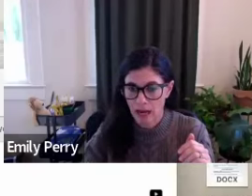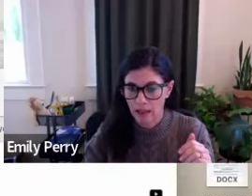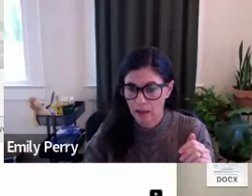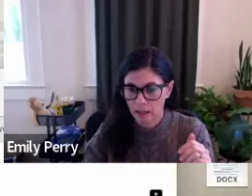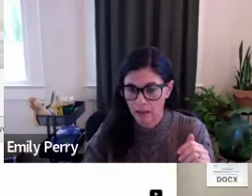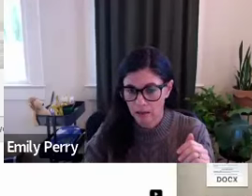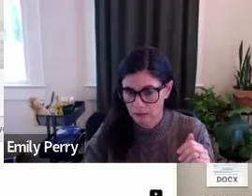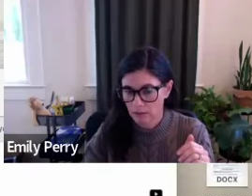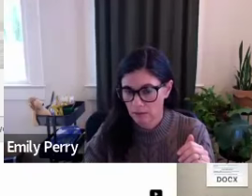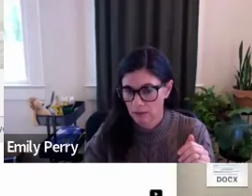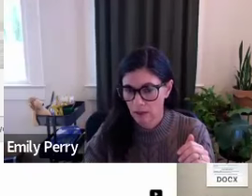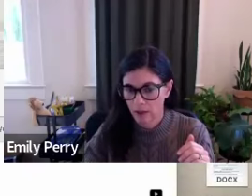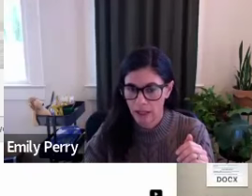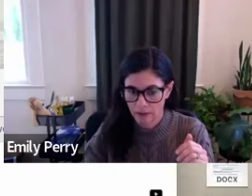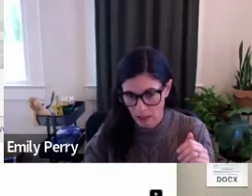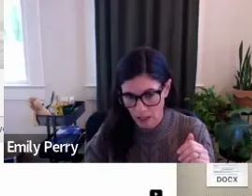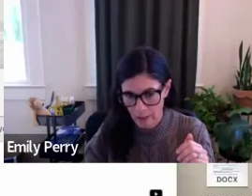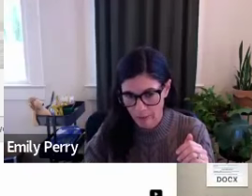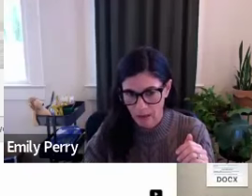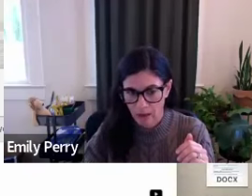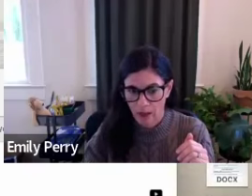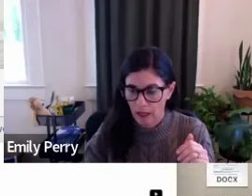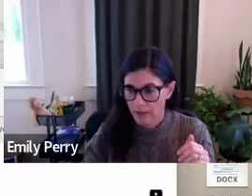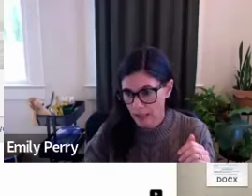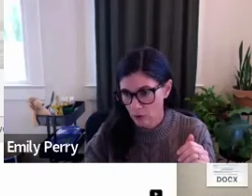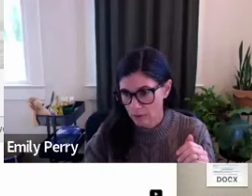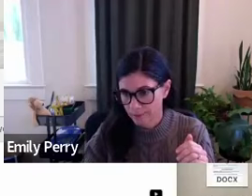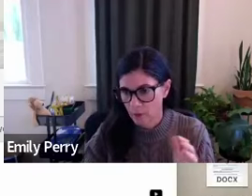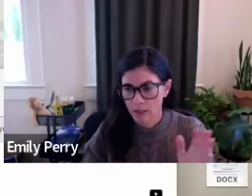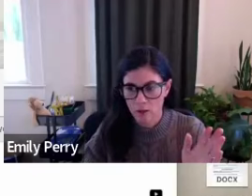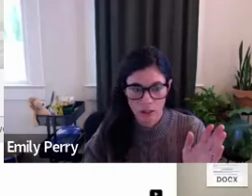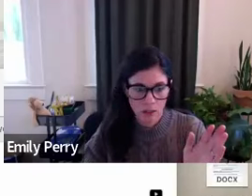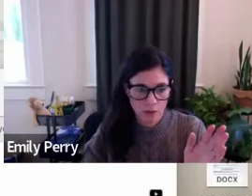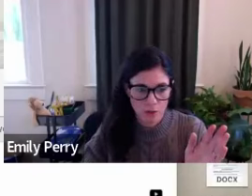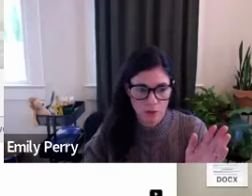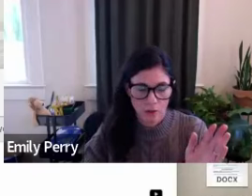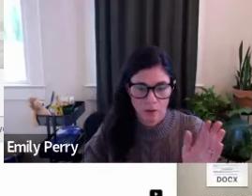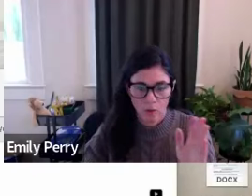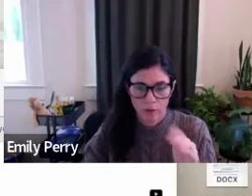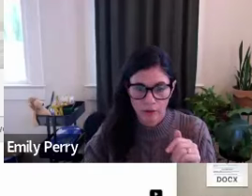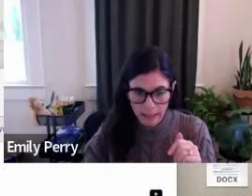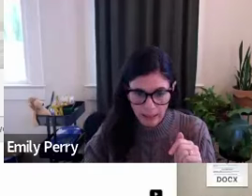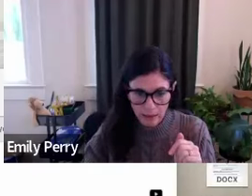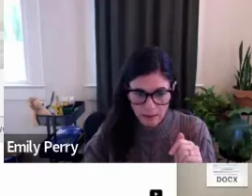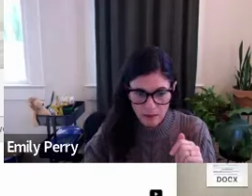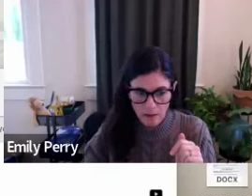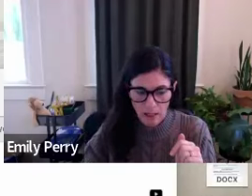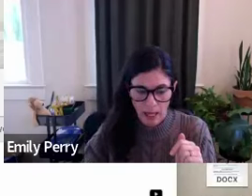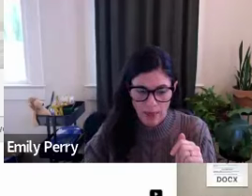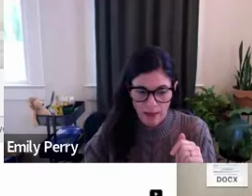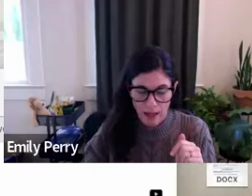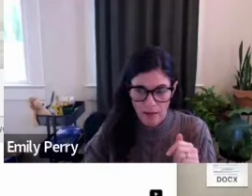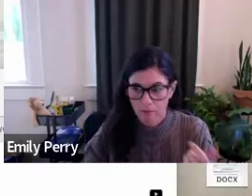Here's the static link, all right, and the time and the schedule. Okay, so here's where the link